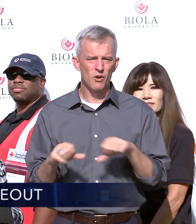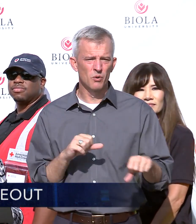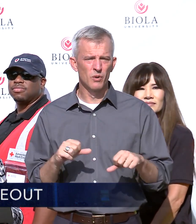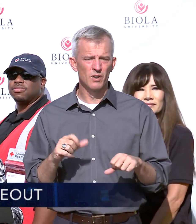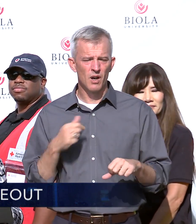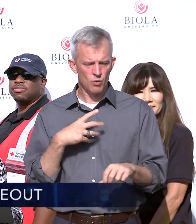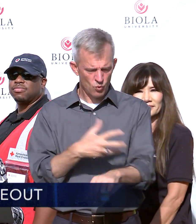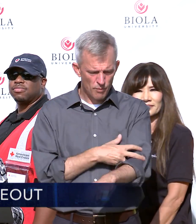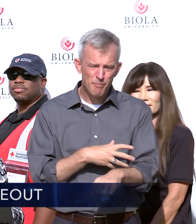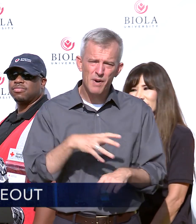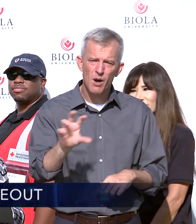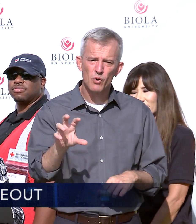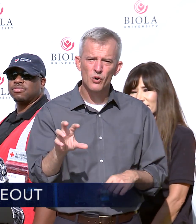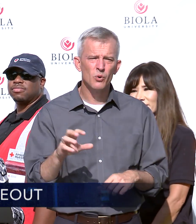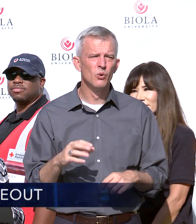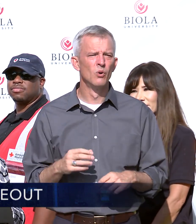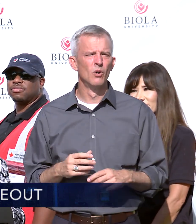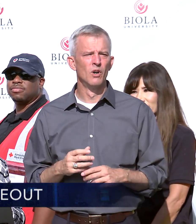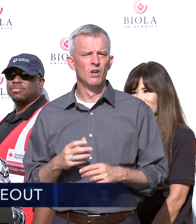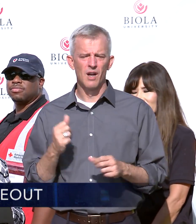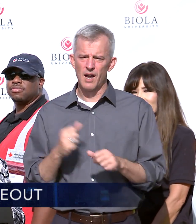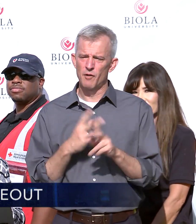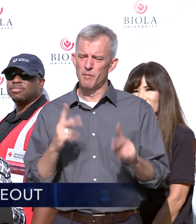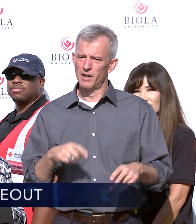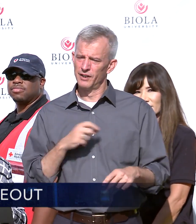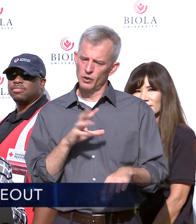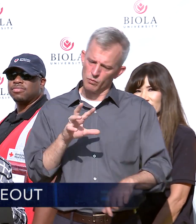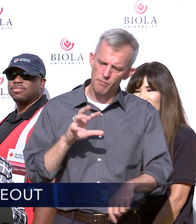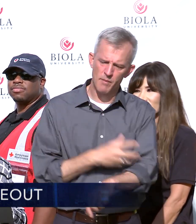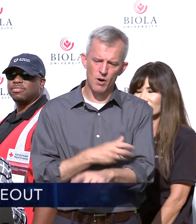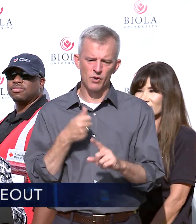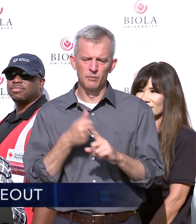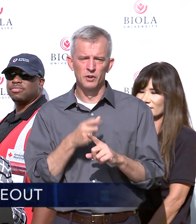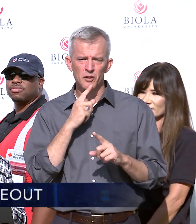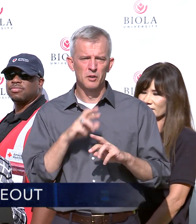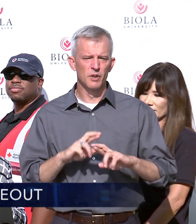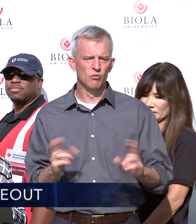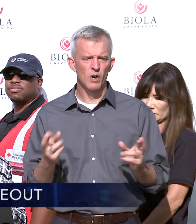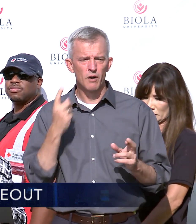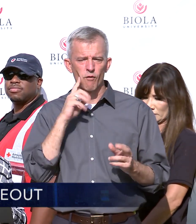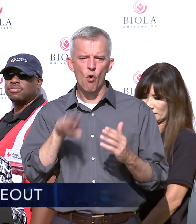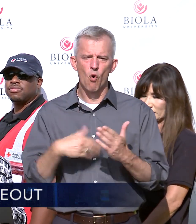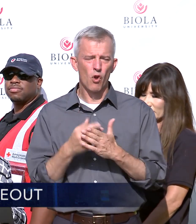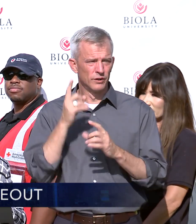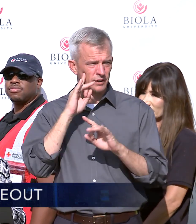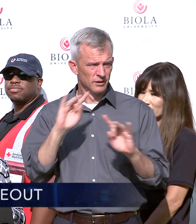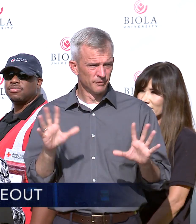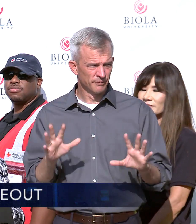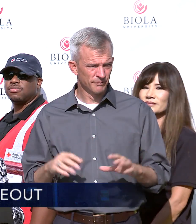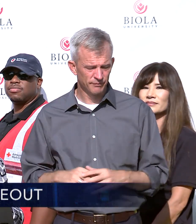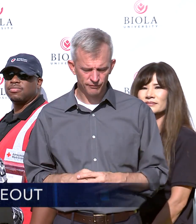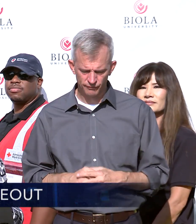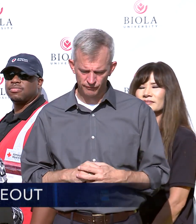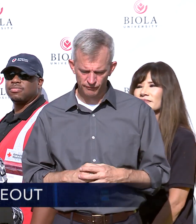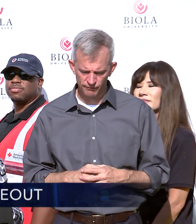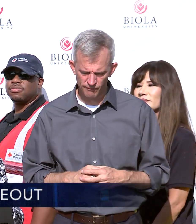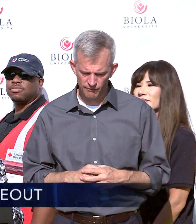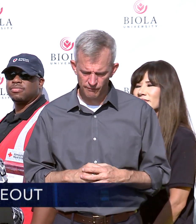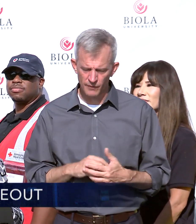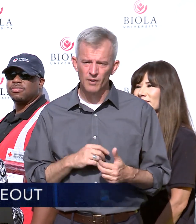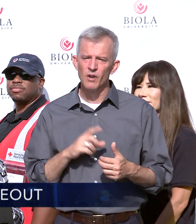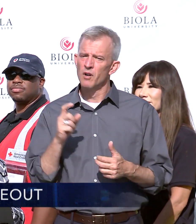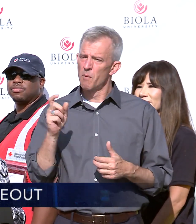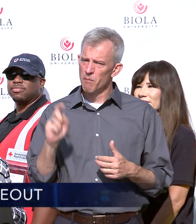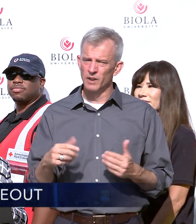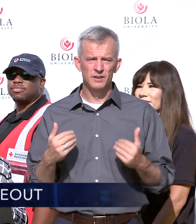to empower themselves to be self-sufficient in disasters, not just earthquakes, but all disasters. So you need to have water. You